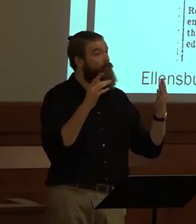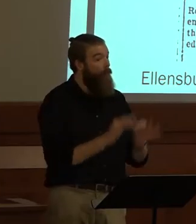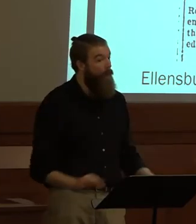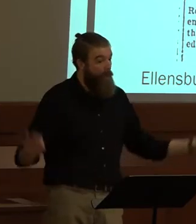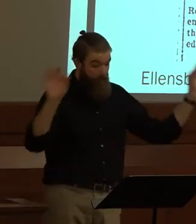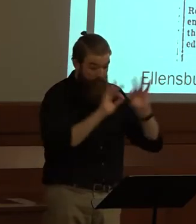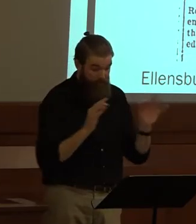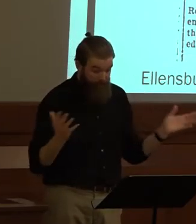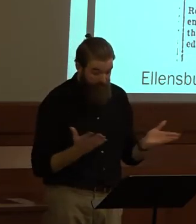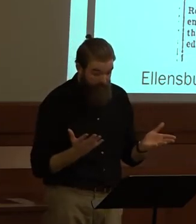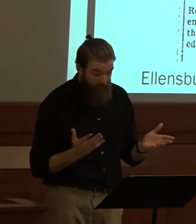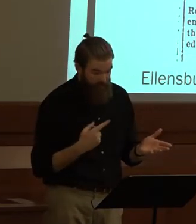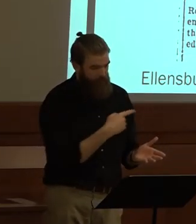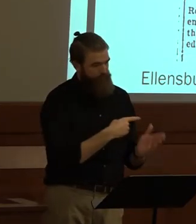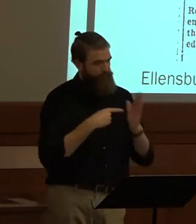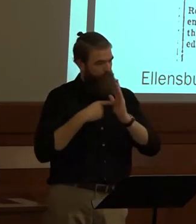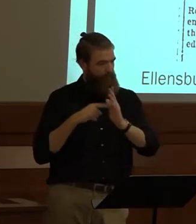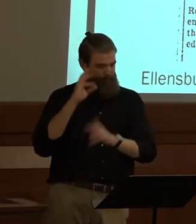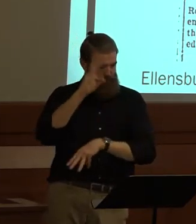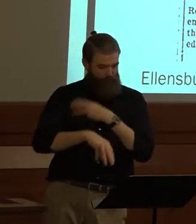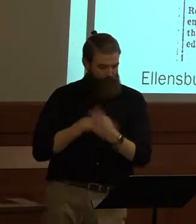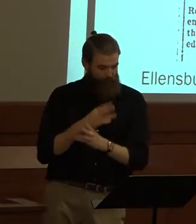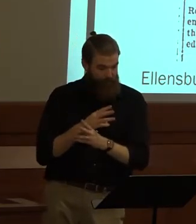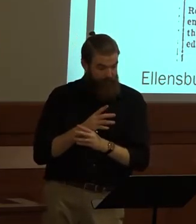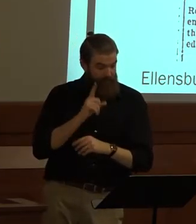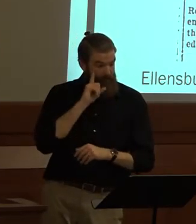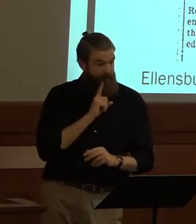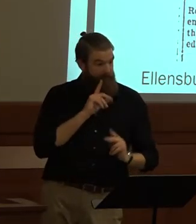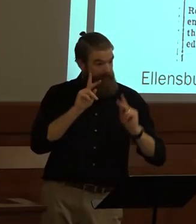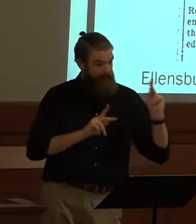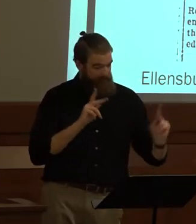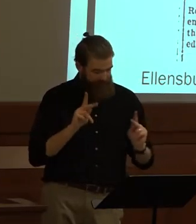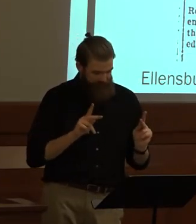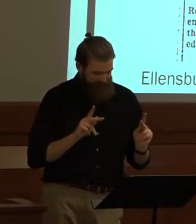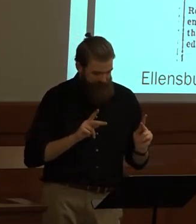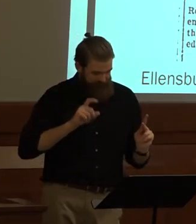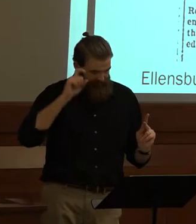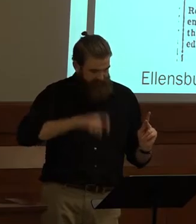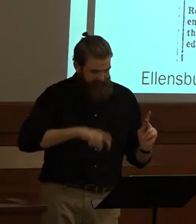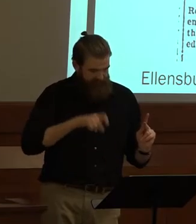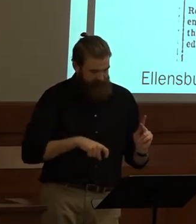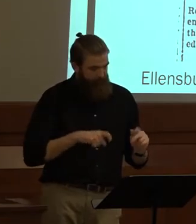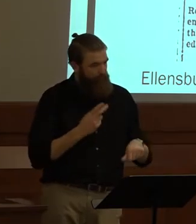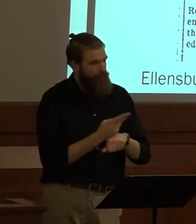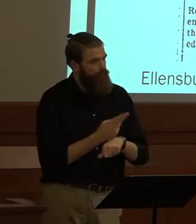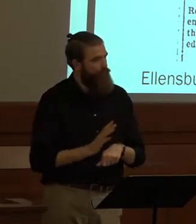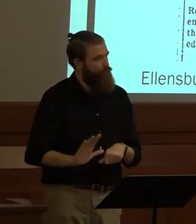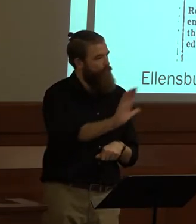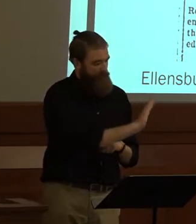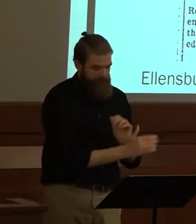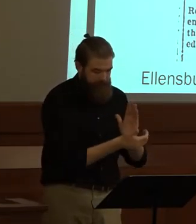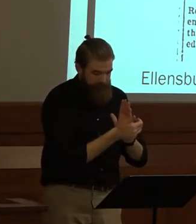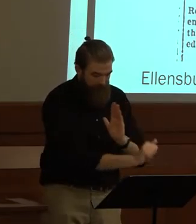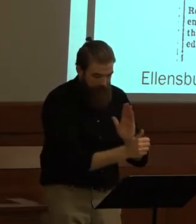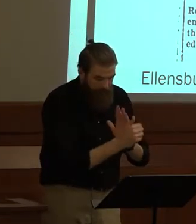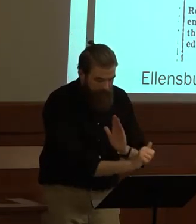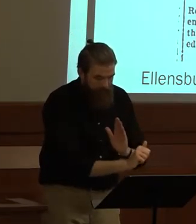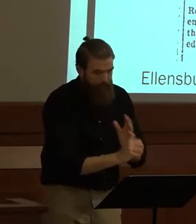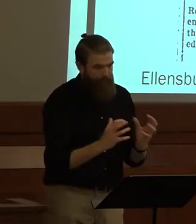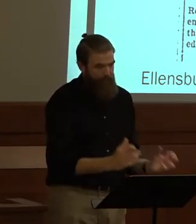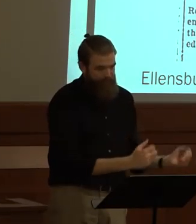to different countries. It spread to America. This is an article in the Ellisburg Daily Record in